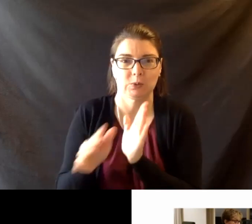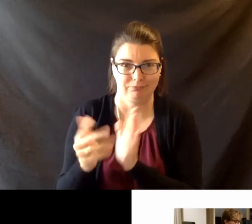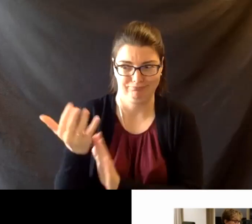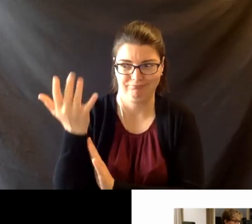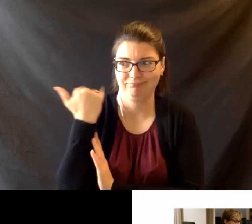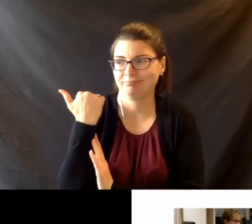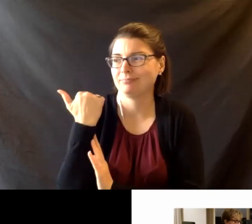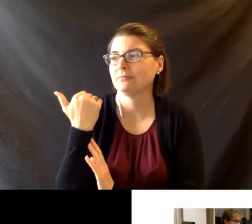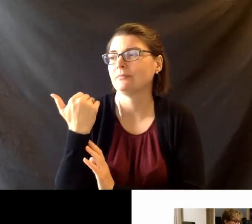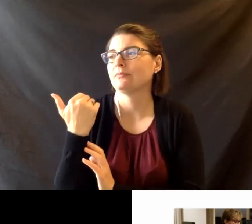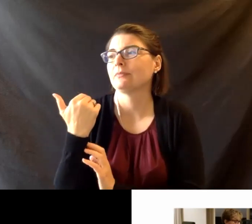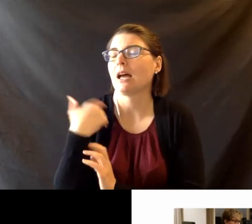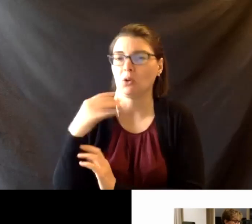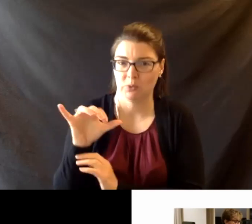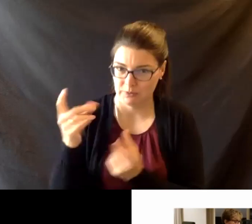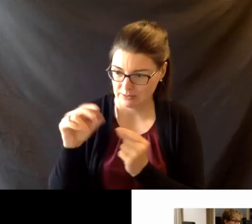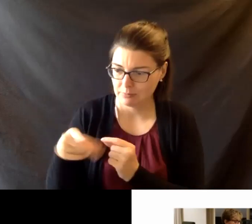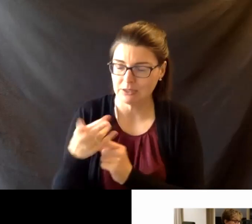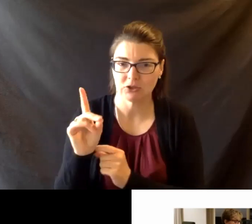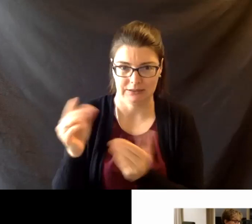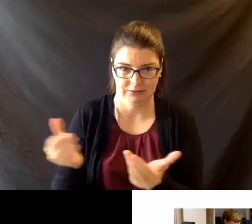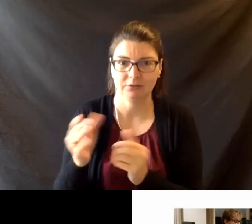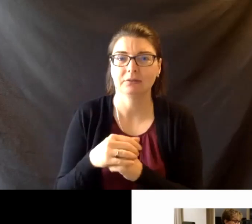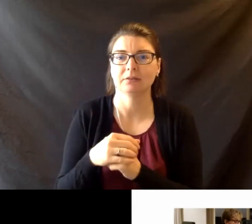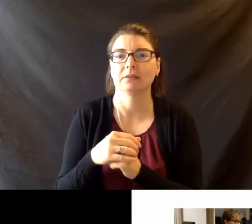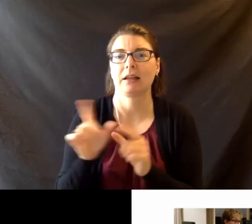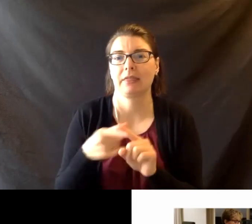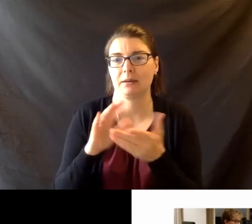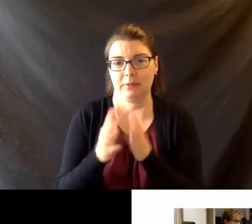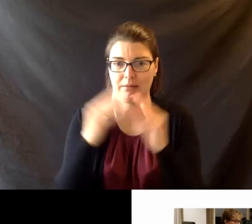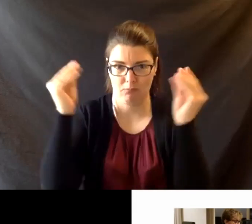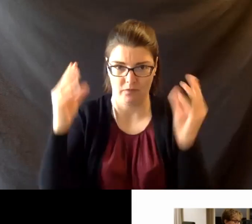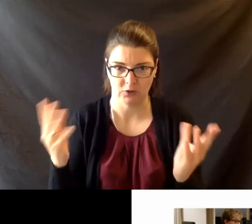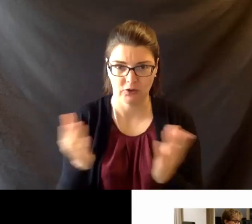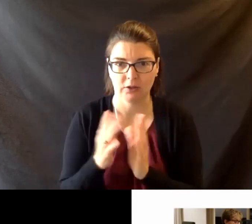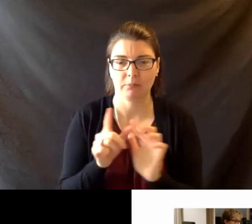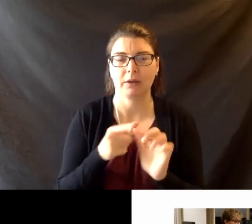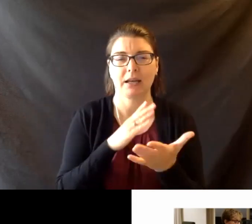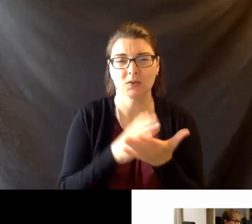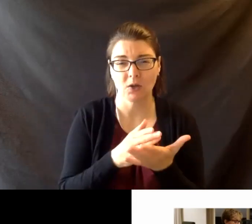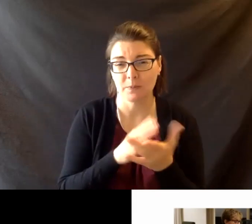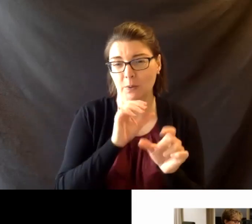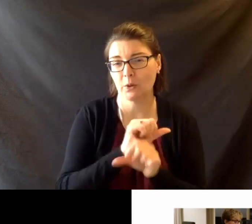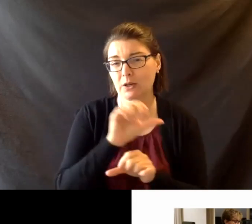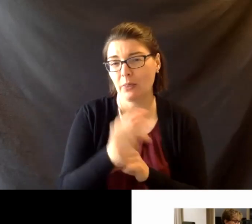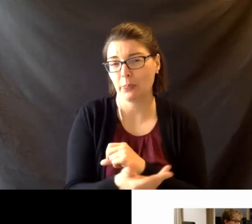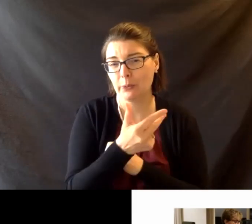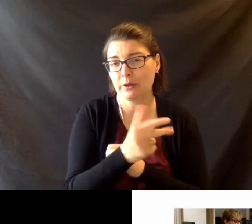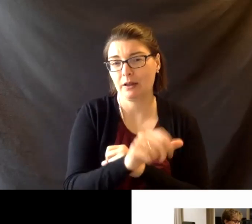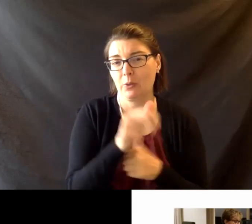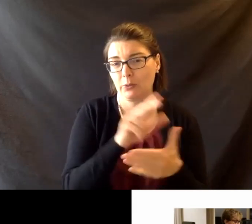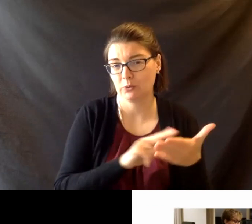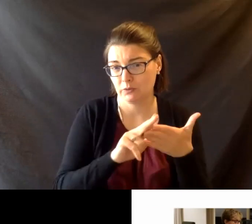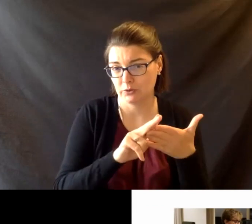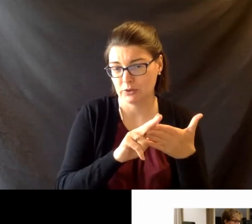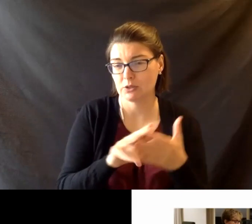also had a postdoc here, and then I became, of course, professor, but I stopped and I worked at three other universities along the way.